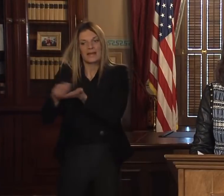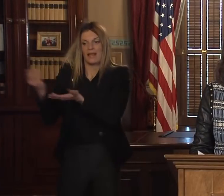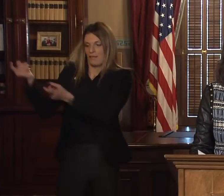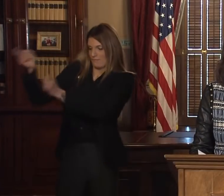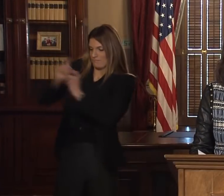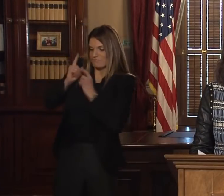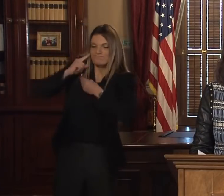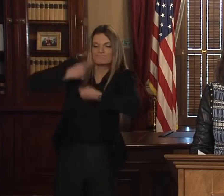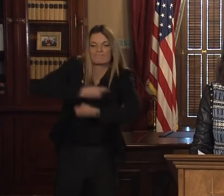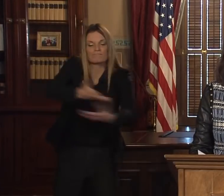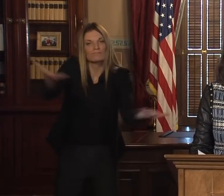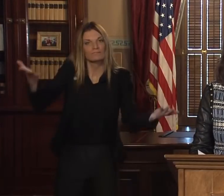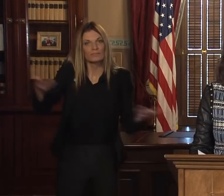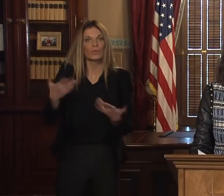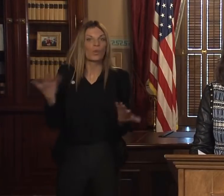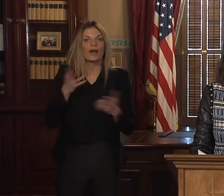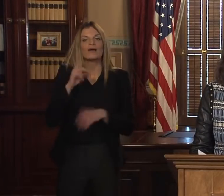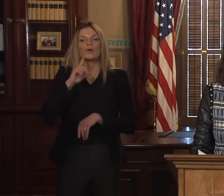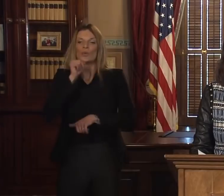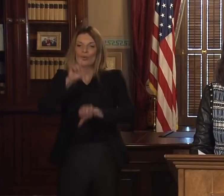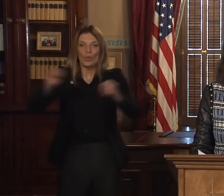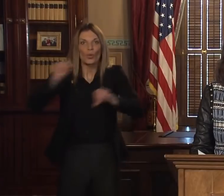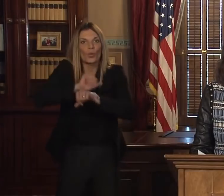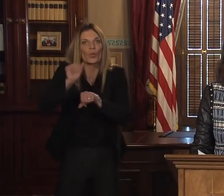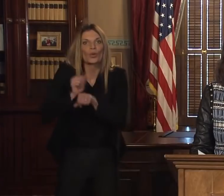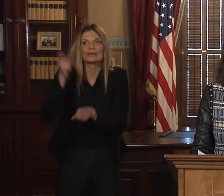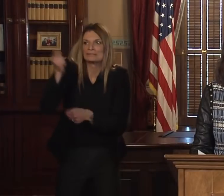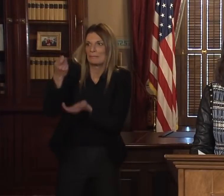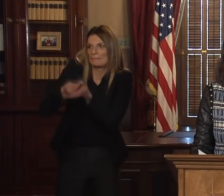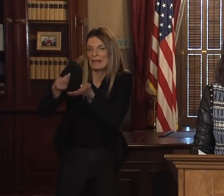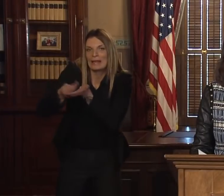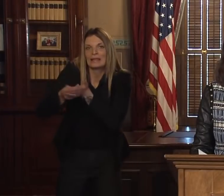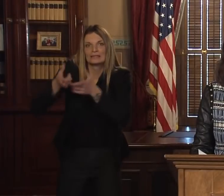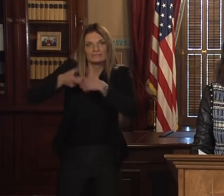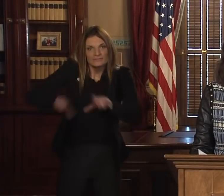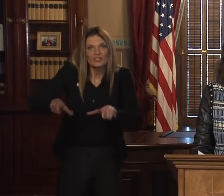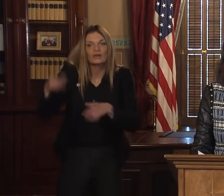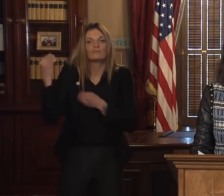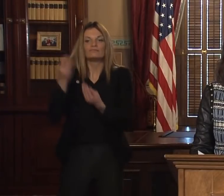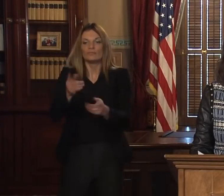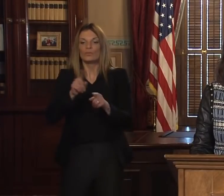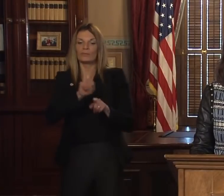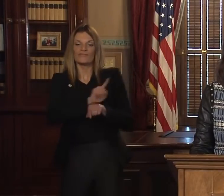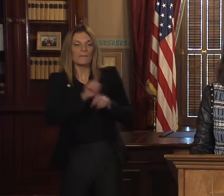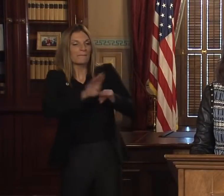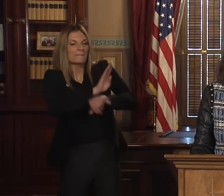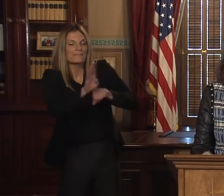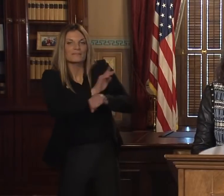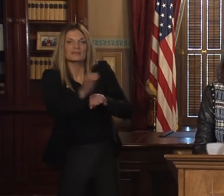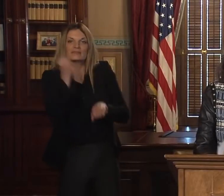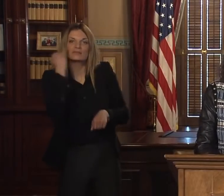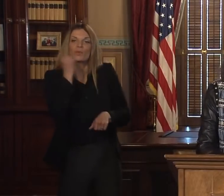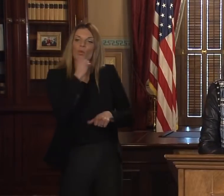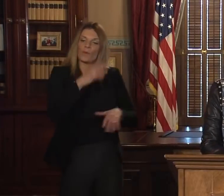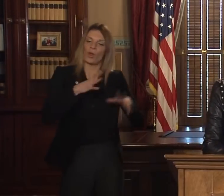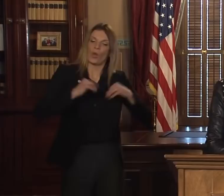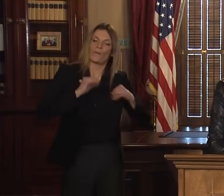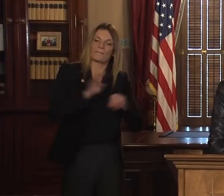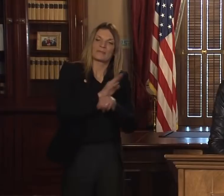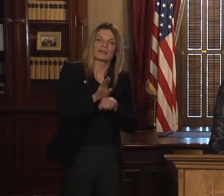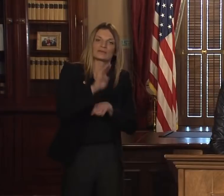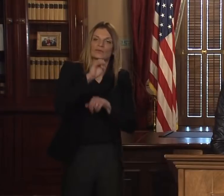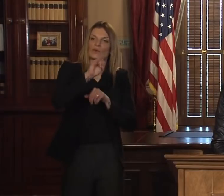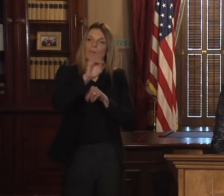for unemployed workers, more small business help for women and minority-owned businesses, and more money to safely reopen